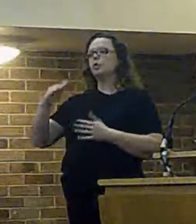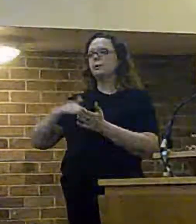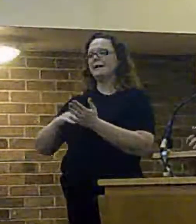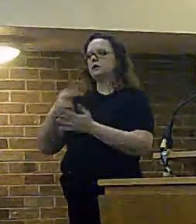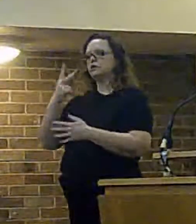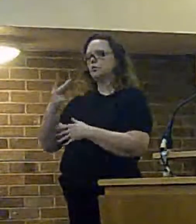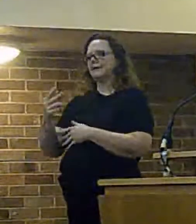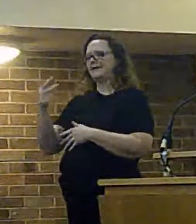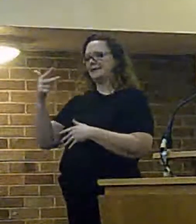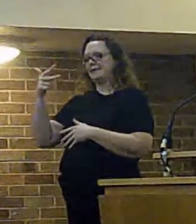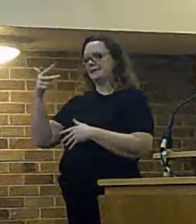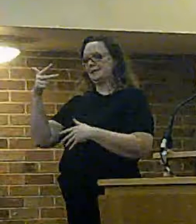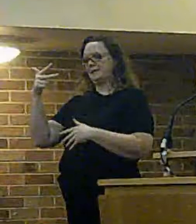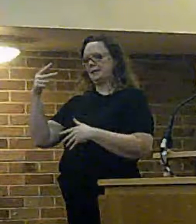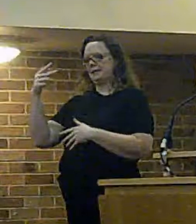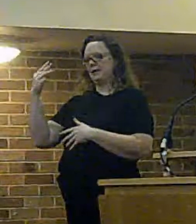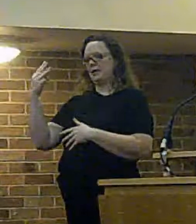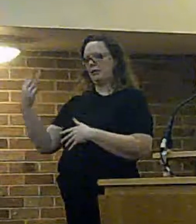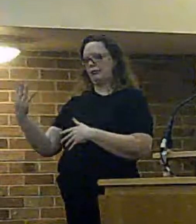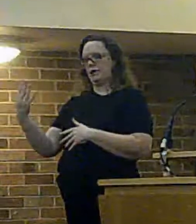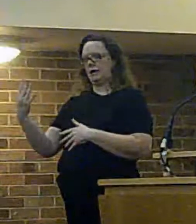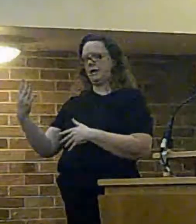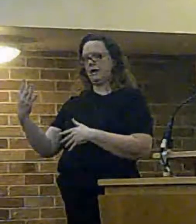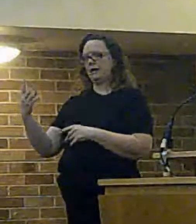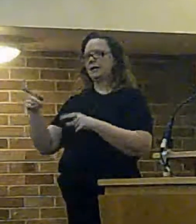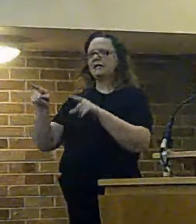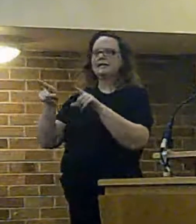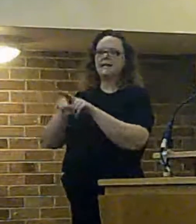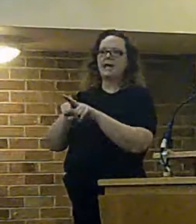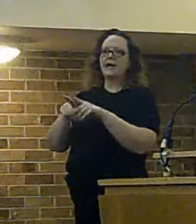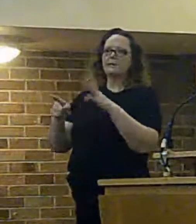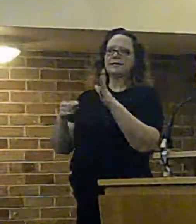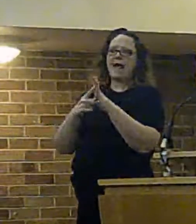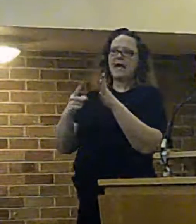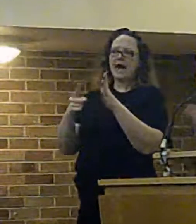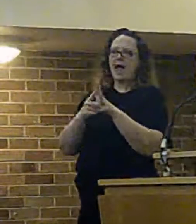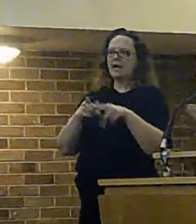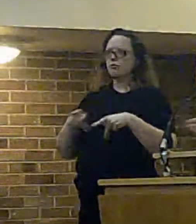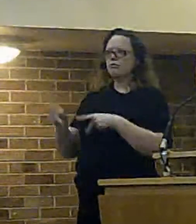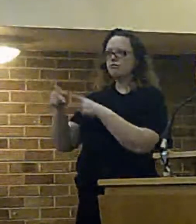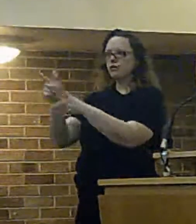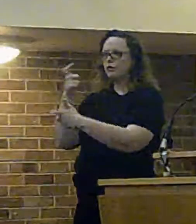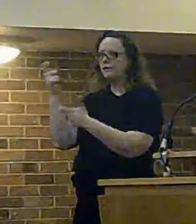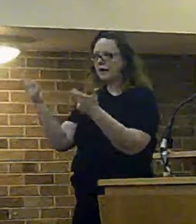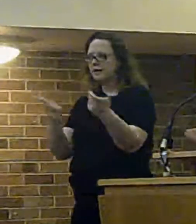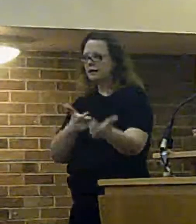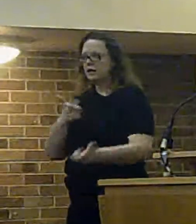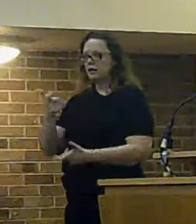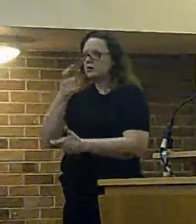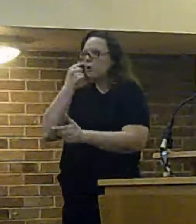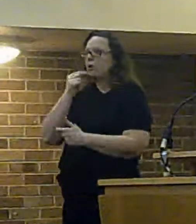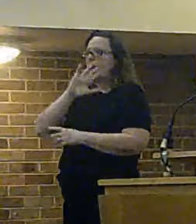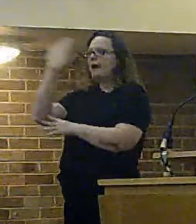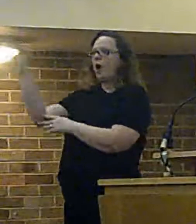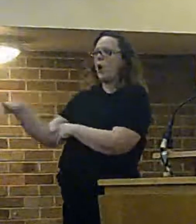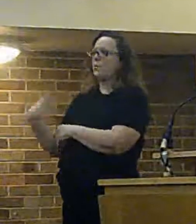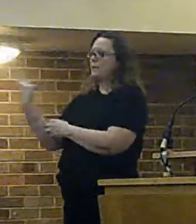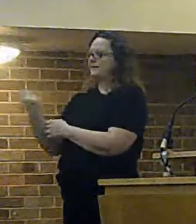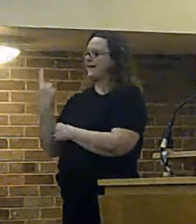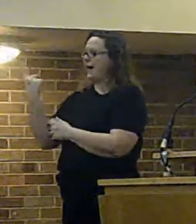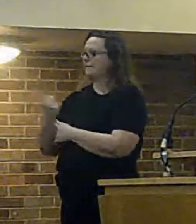23. So by and large, it's the same as AA Route Finder. So they say you can go home and just run that yourselves, do the